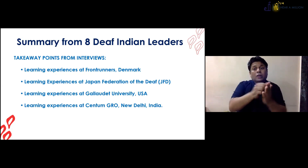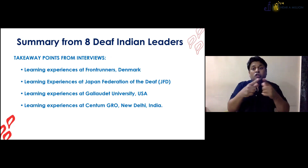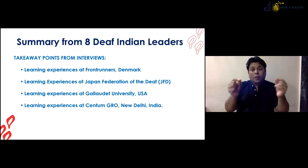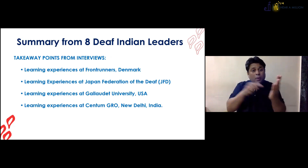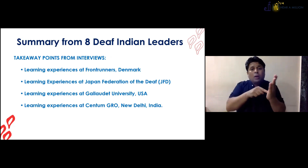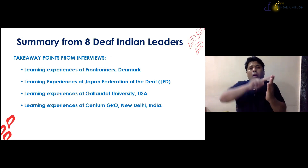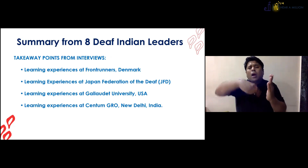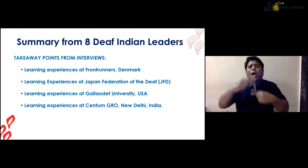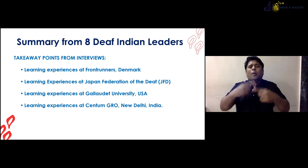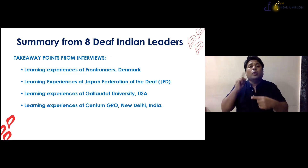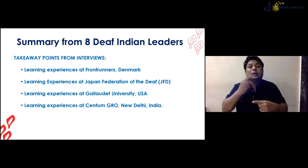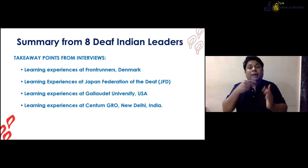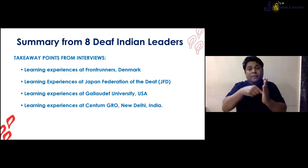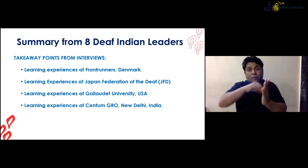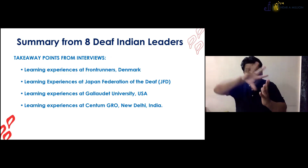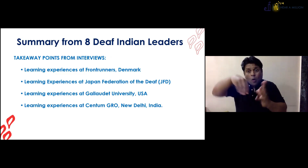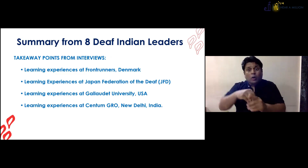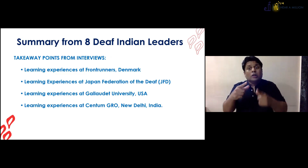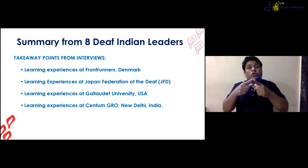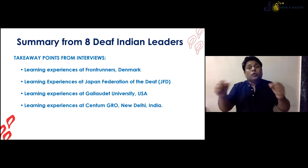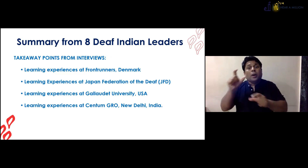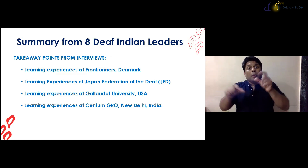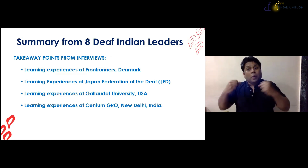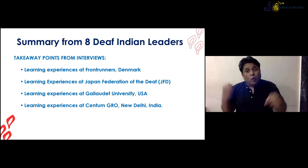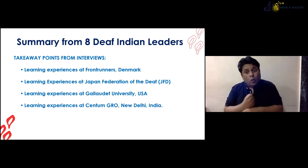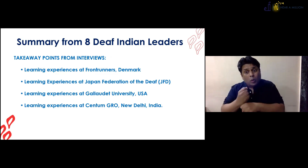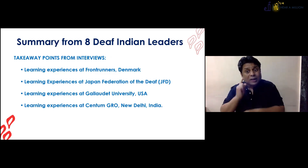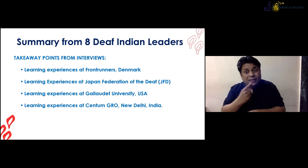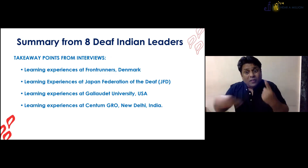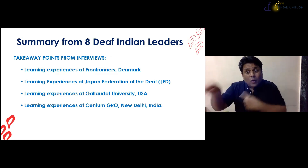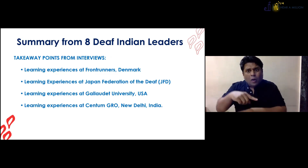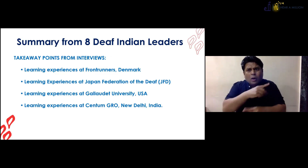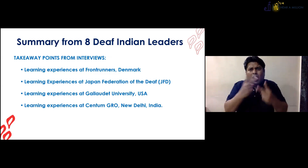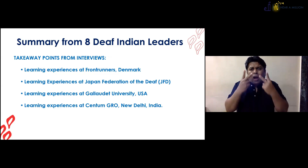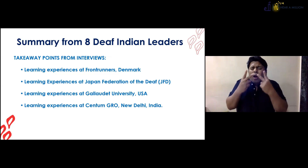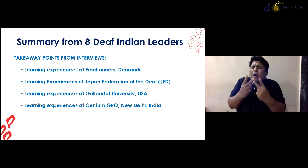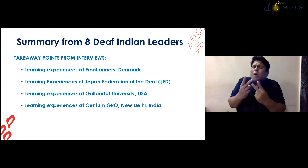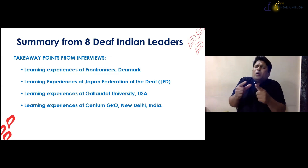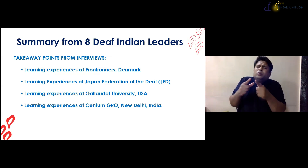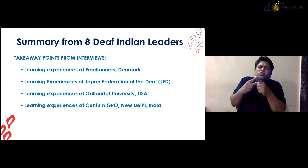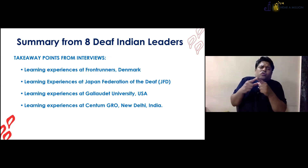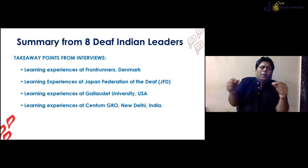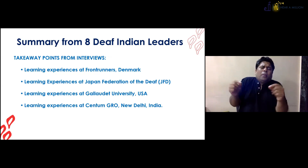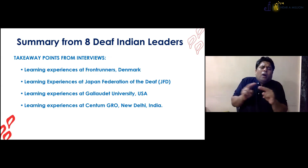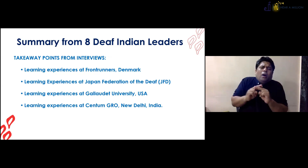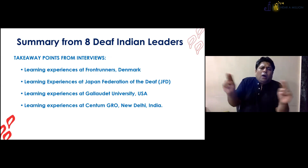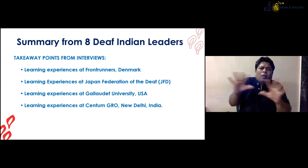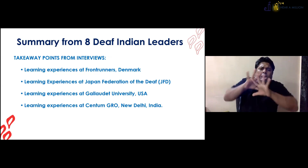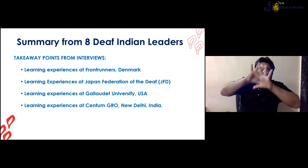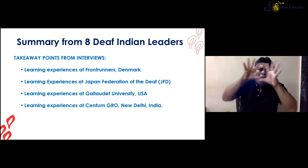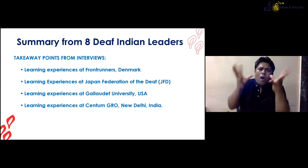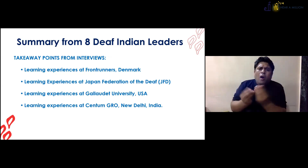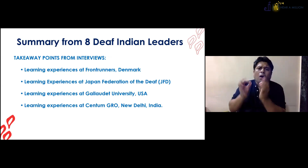get fortnightly or weekly. There they have about everything about deaf people that comes in the magazine itself.